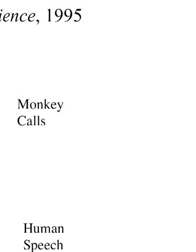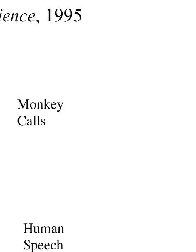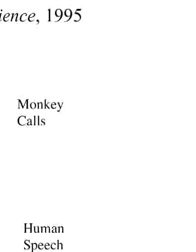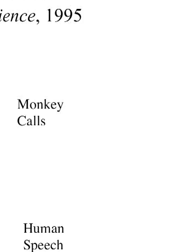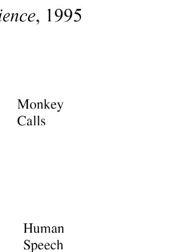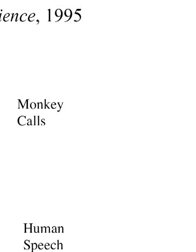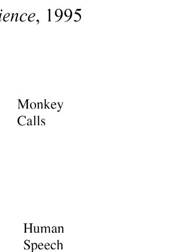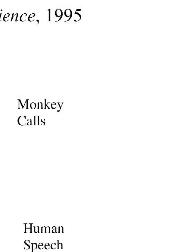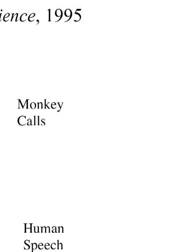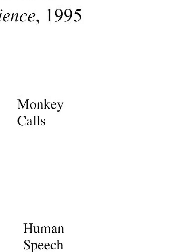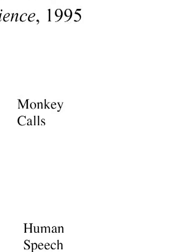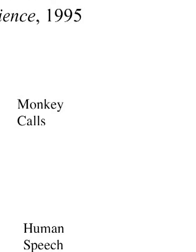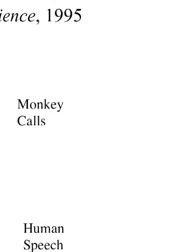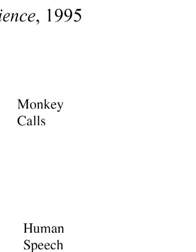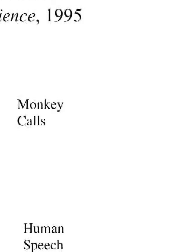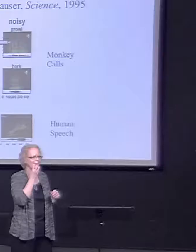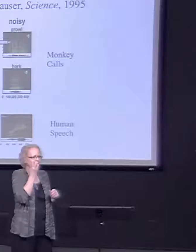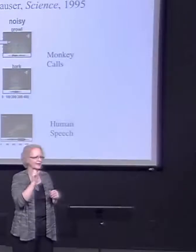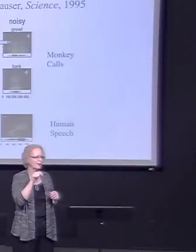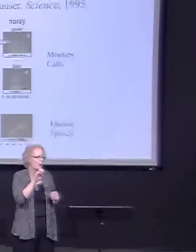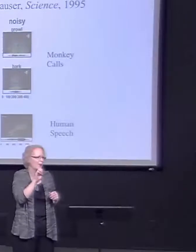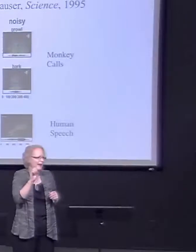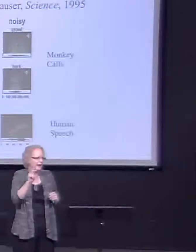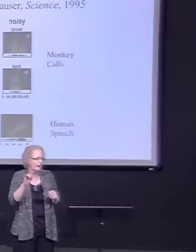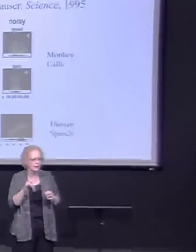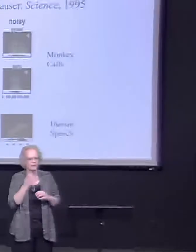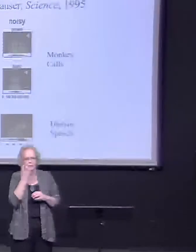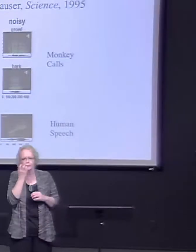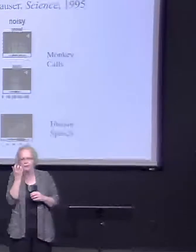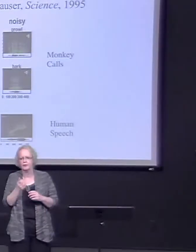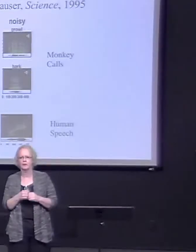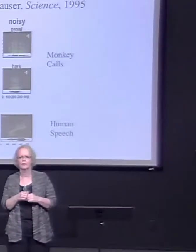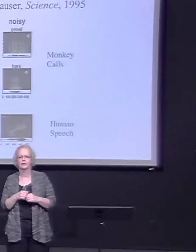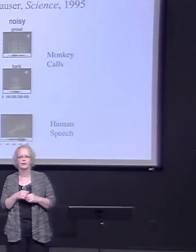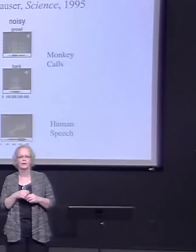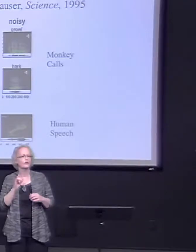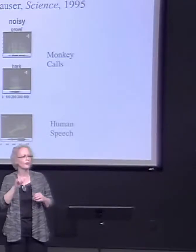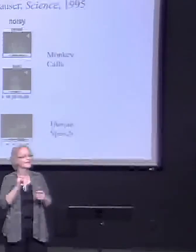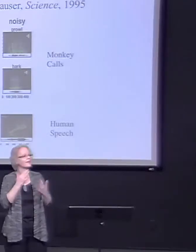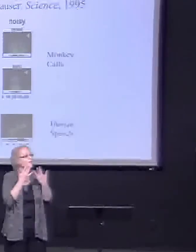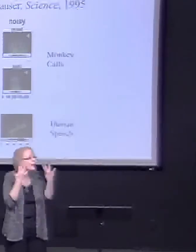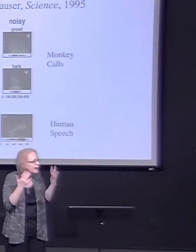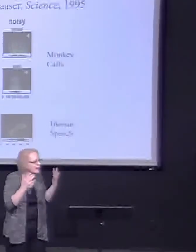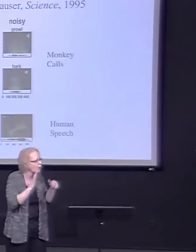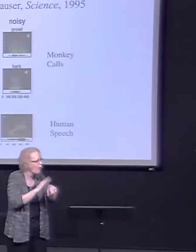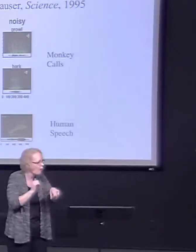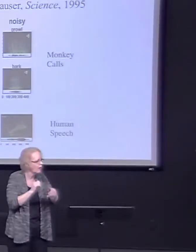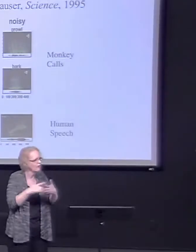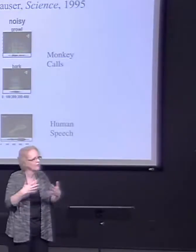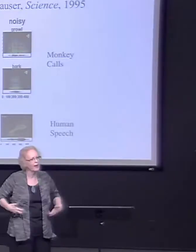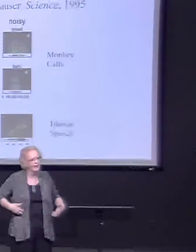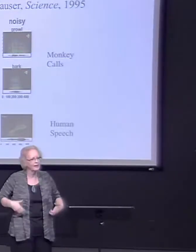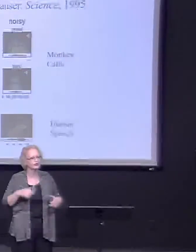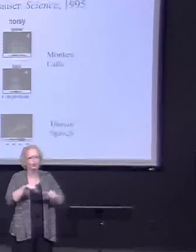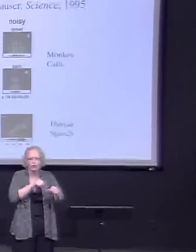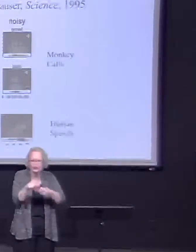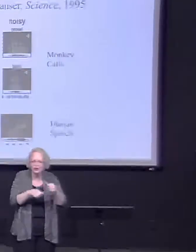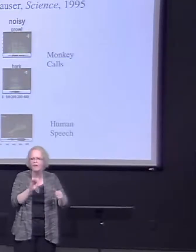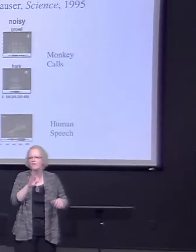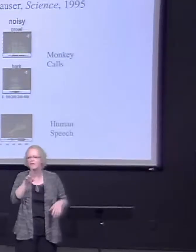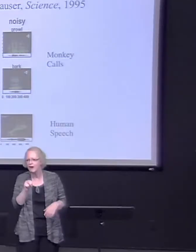The most common communication call that a rhesus monkey makes. A very friendly call, a social contact call. When